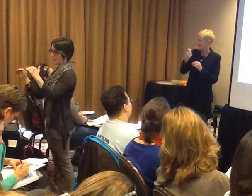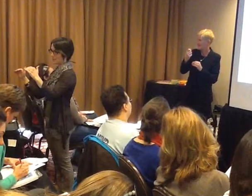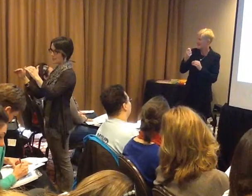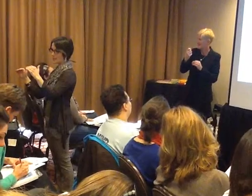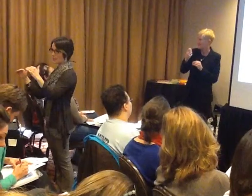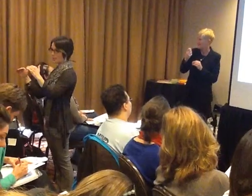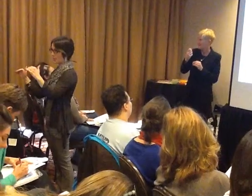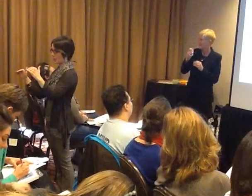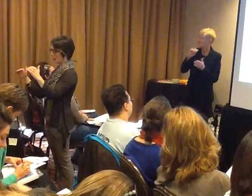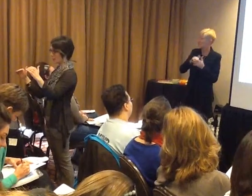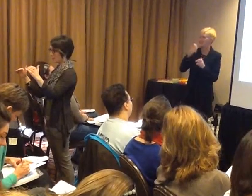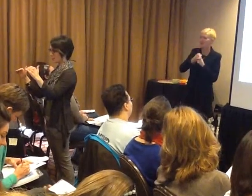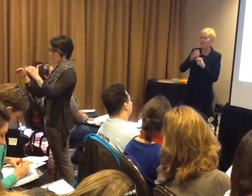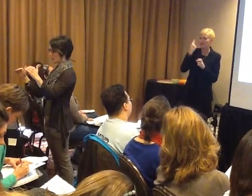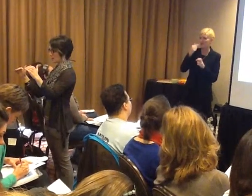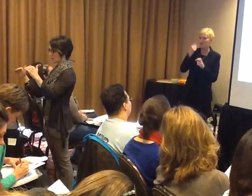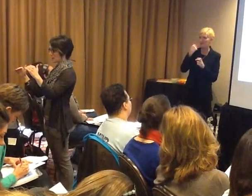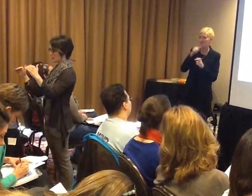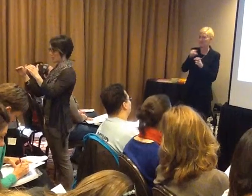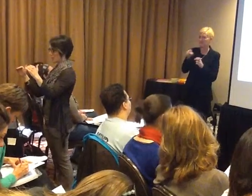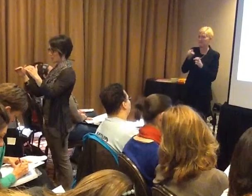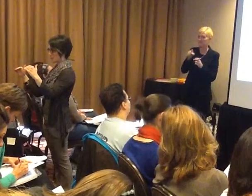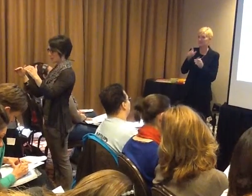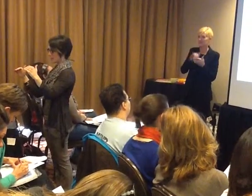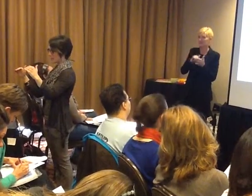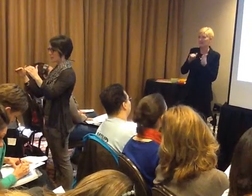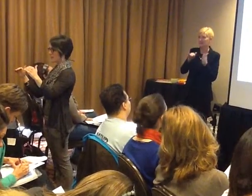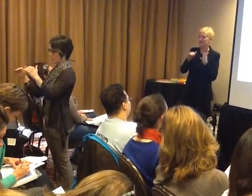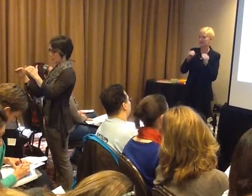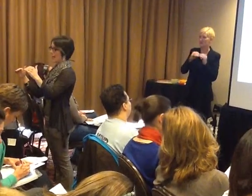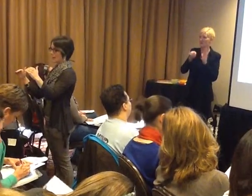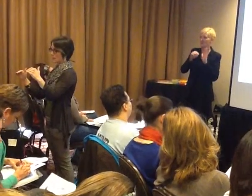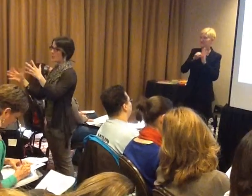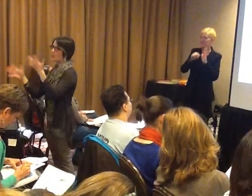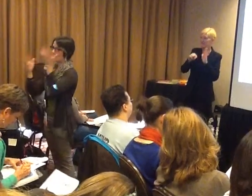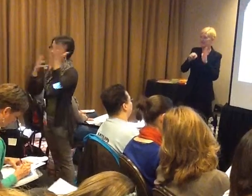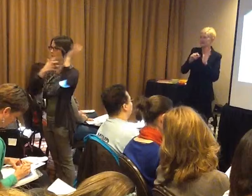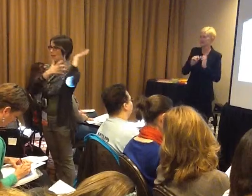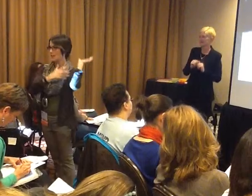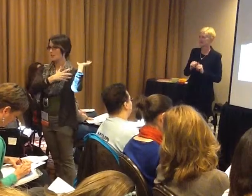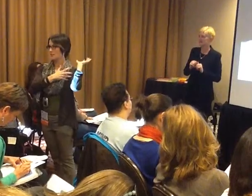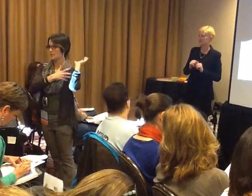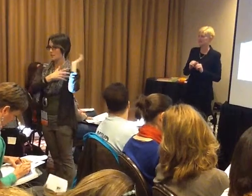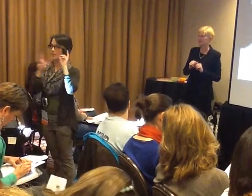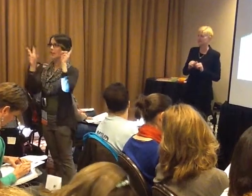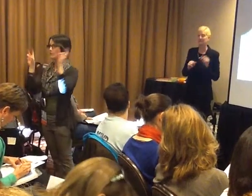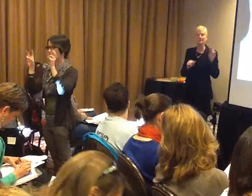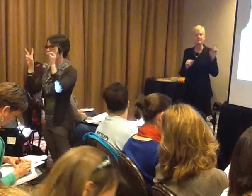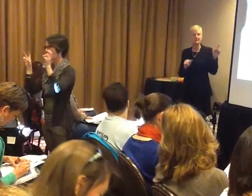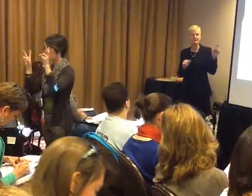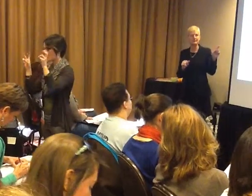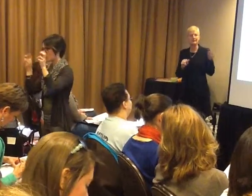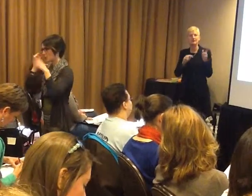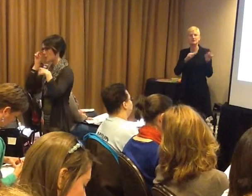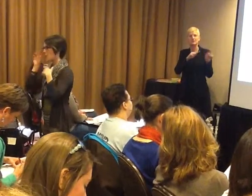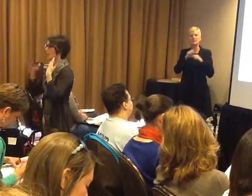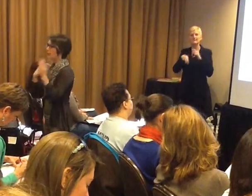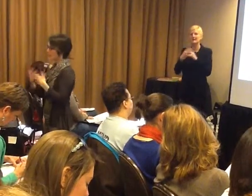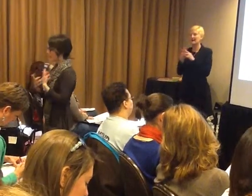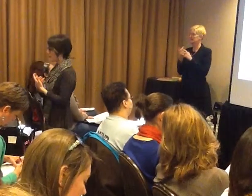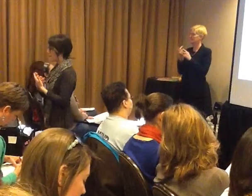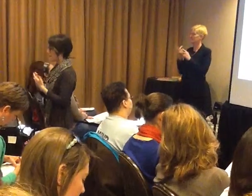deficit that we see in their abilities. Does that make sense? And so then when we have these kind of tongue